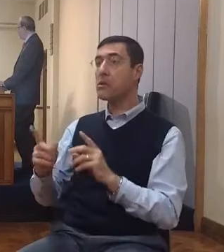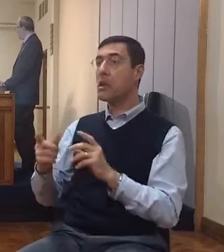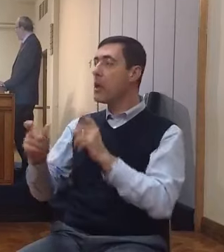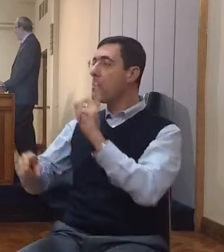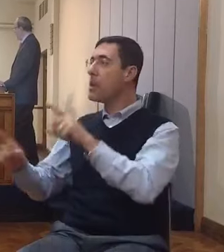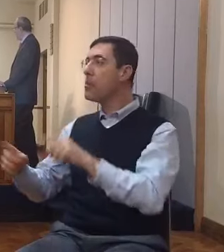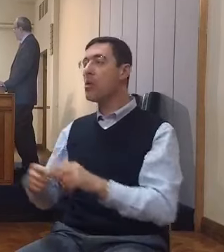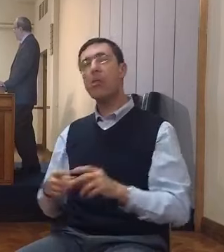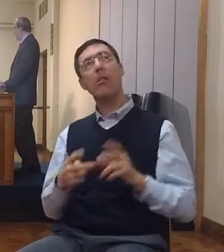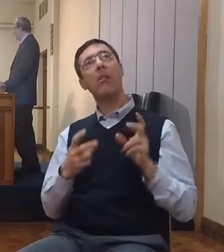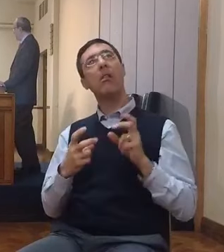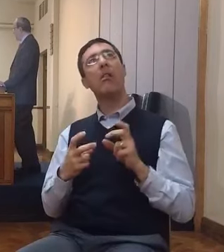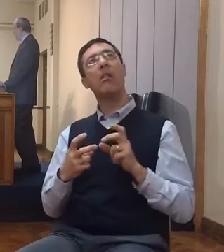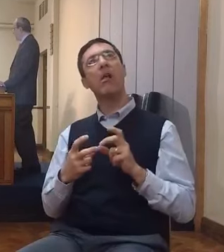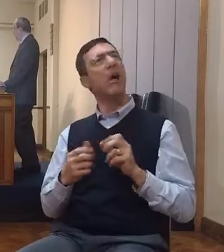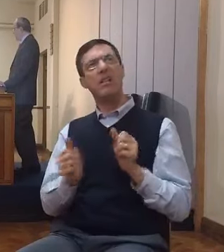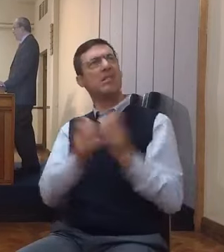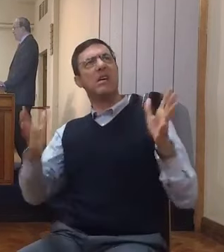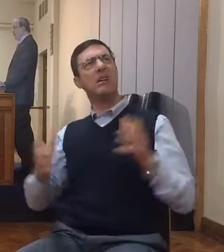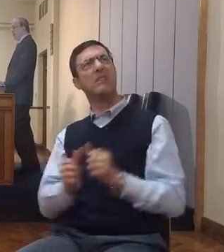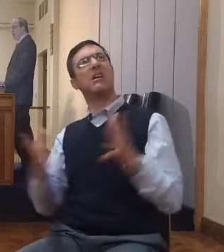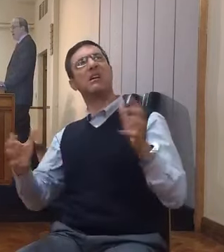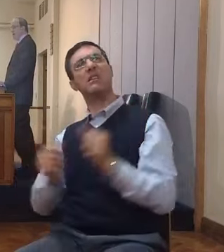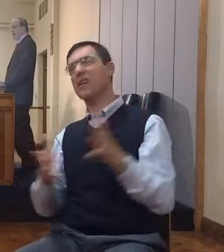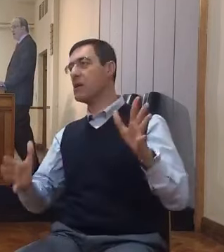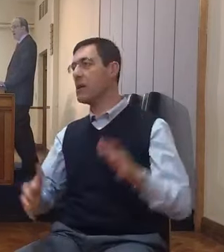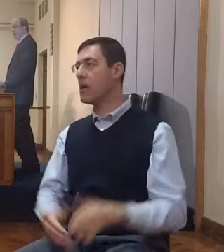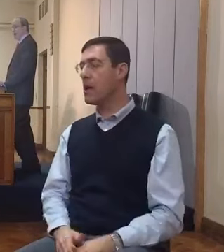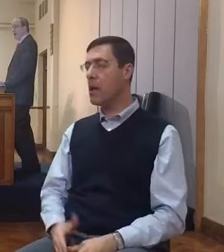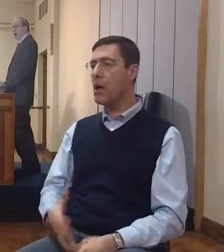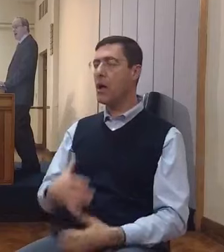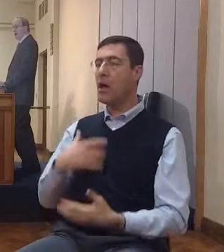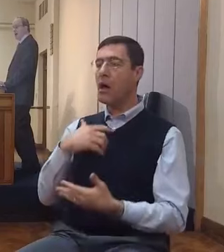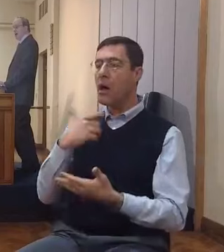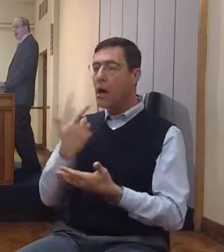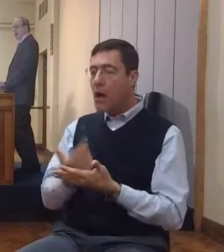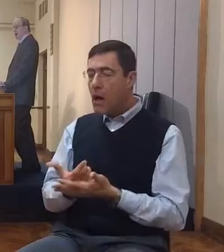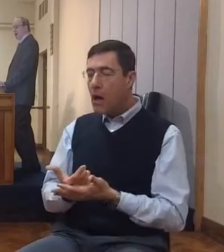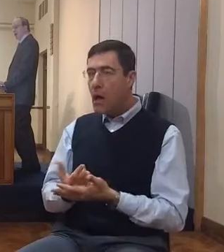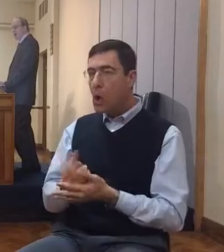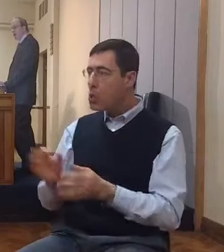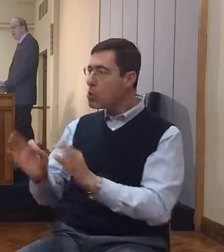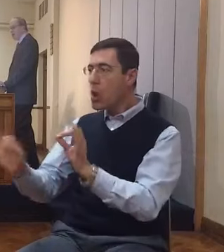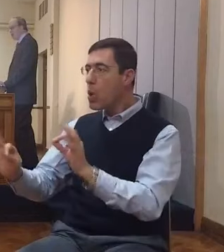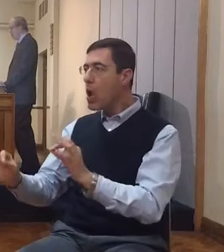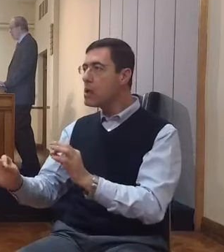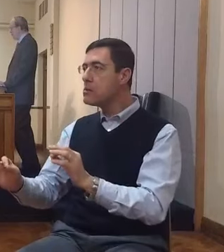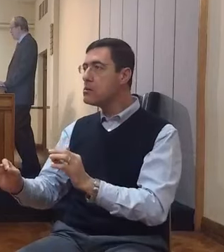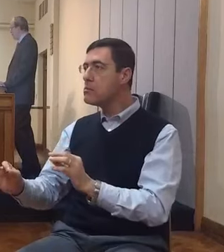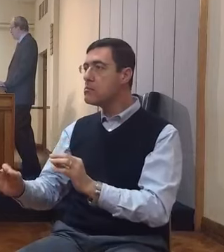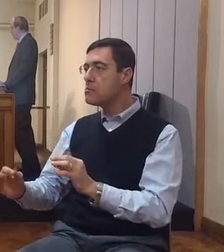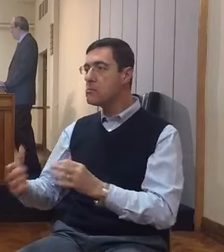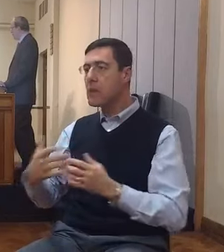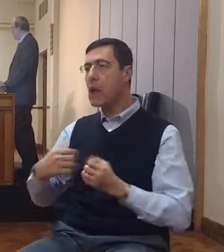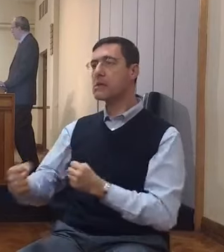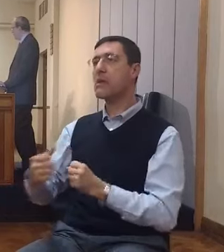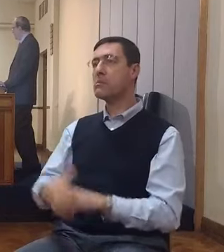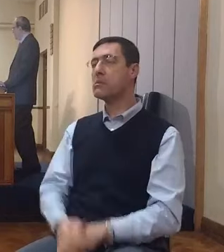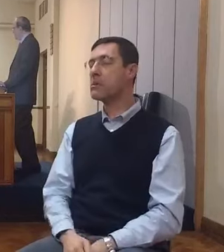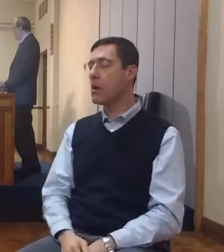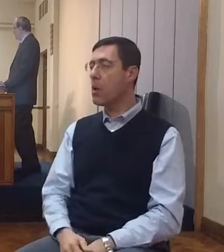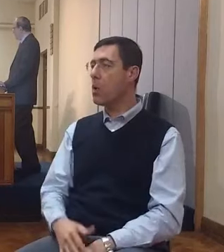astonished. Nobody agreed with him. He didn't have a single ally. What a strange situation